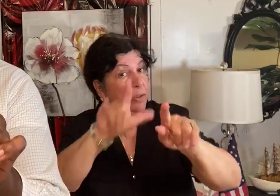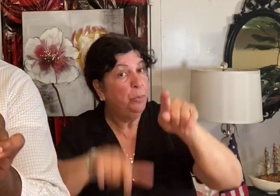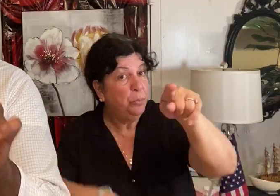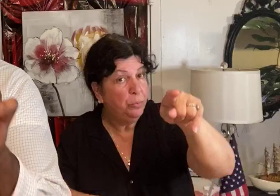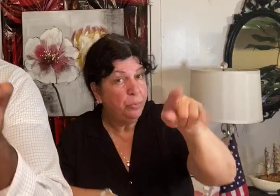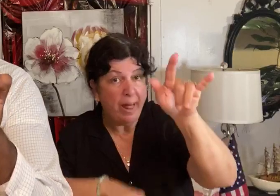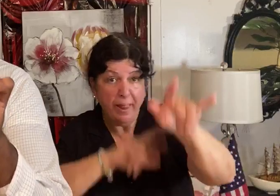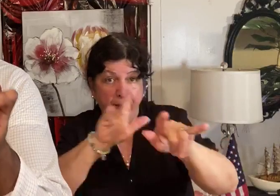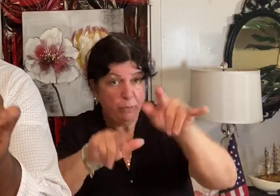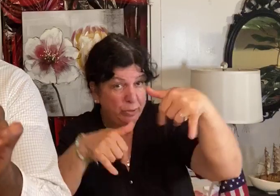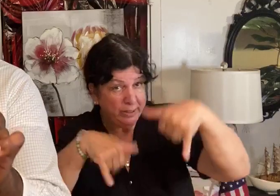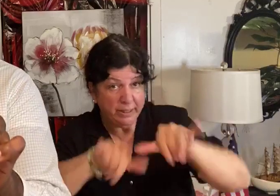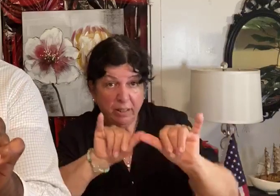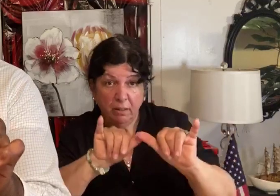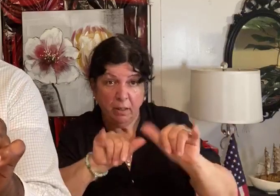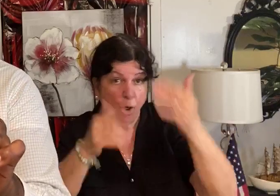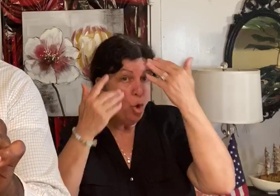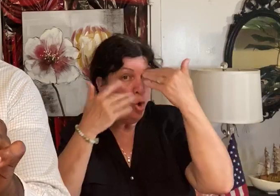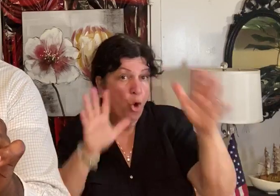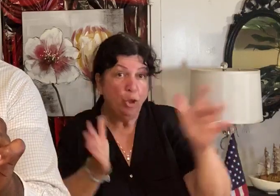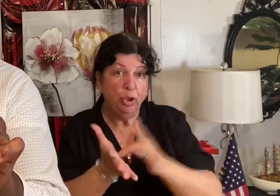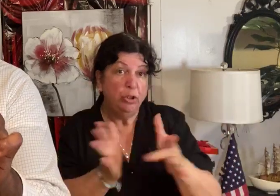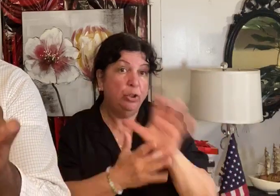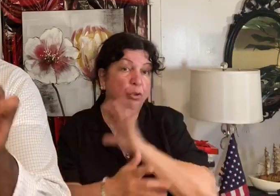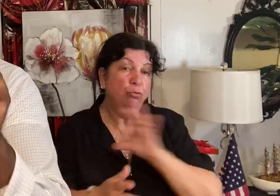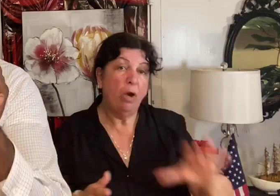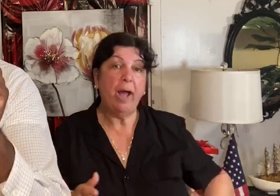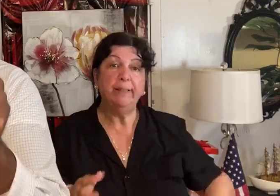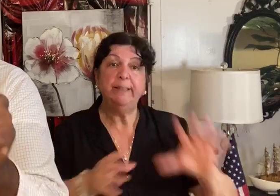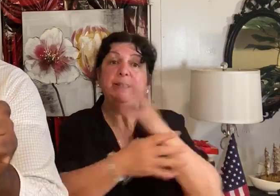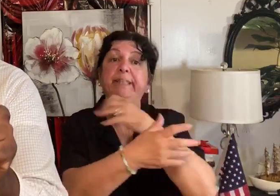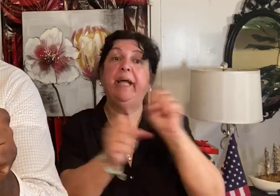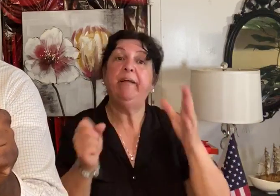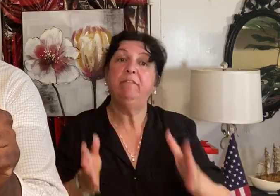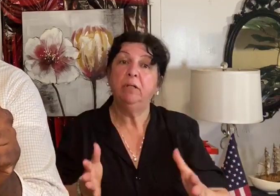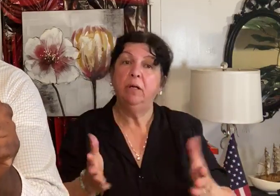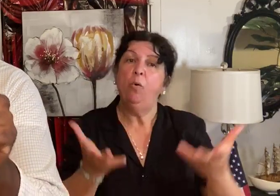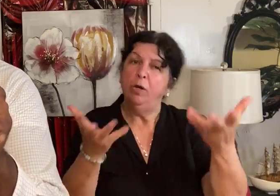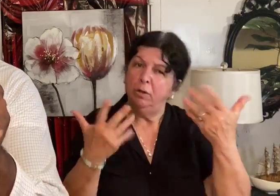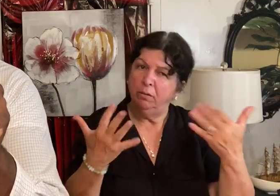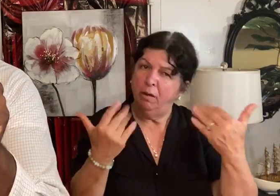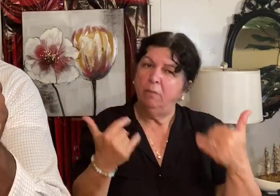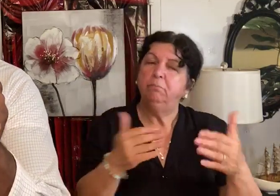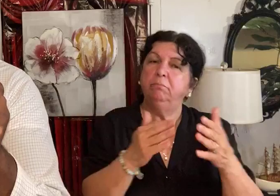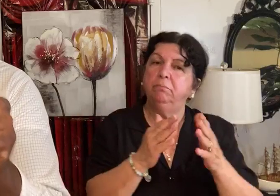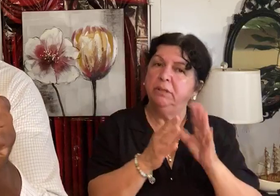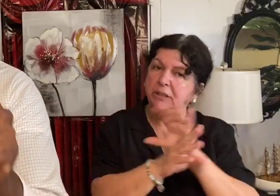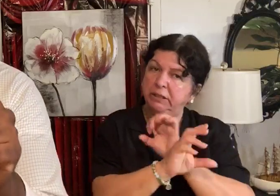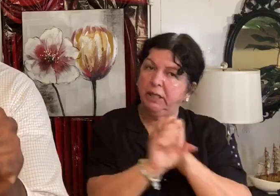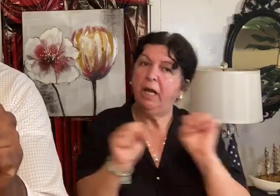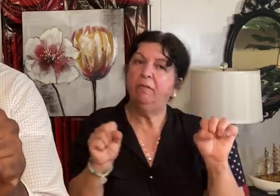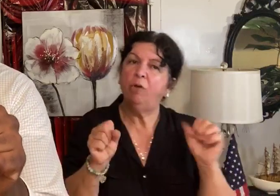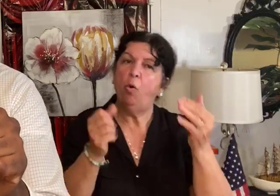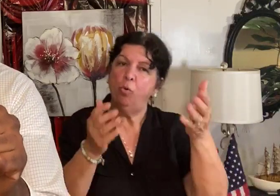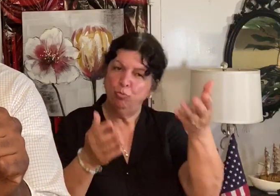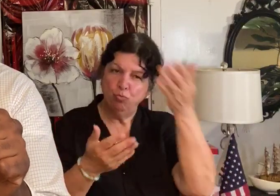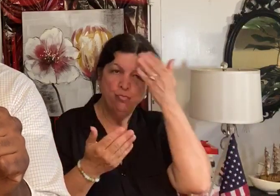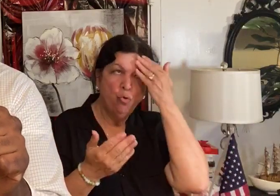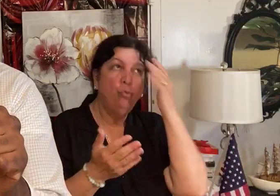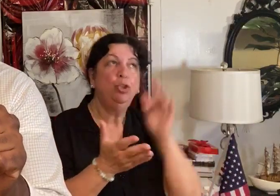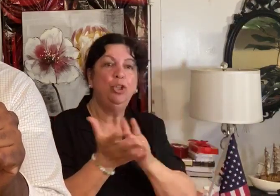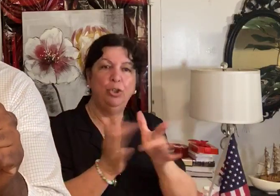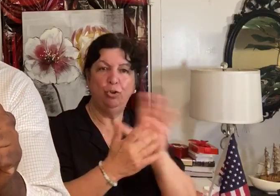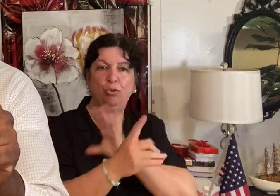I love you. And if you don't know Jesus Christ as Savior, I want you to be saved. I want you to know the same Savior that I